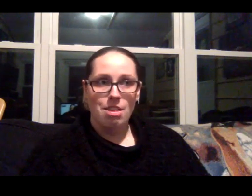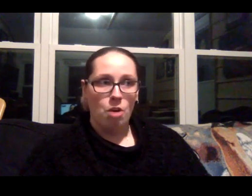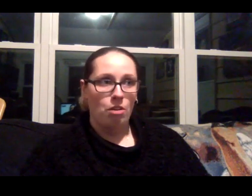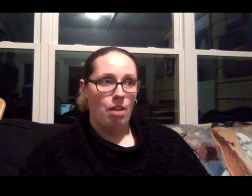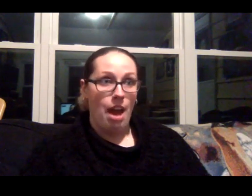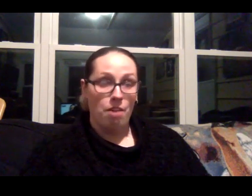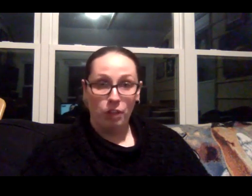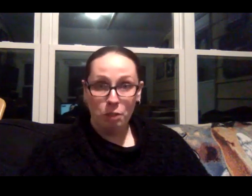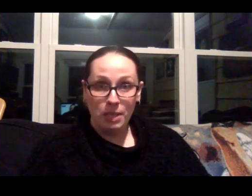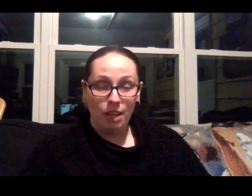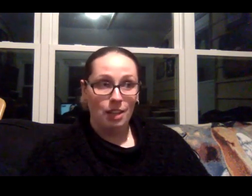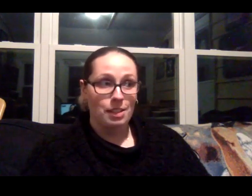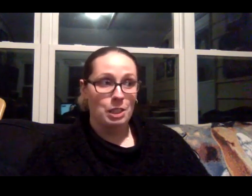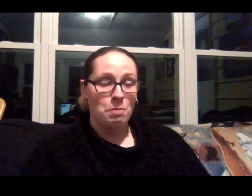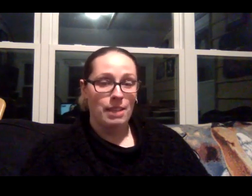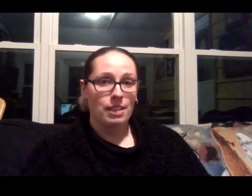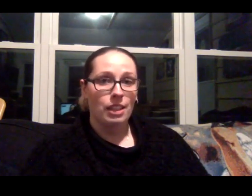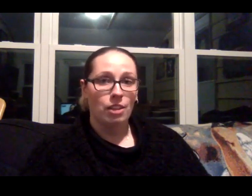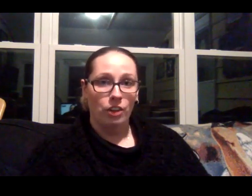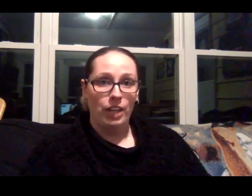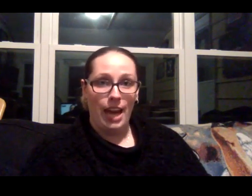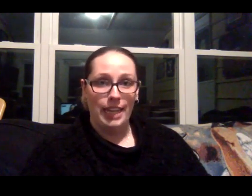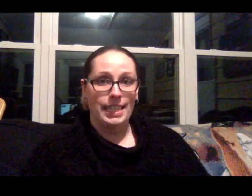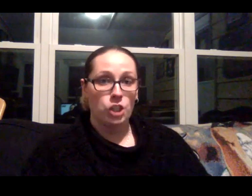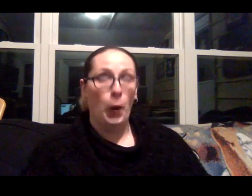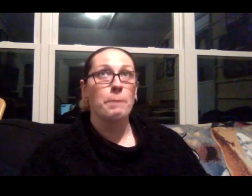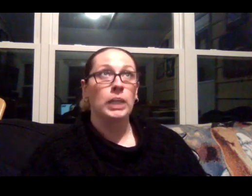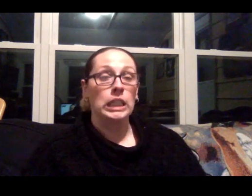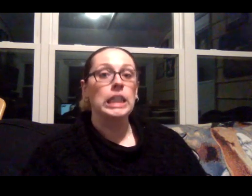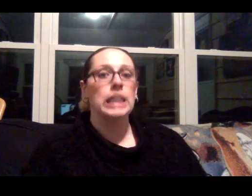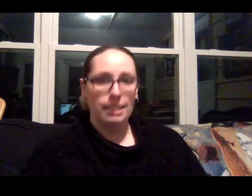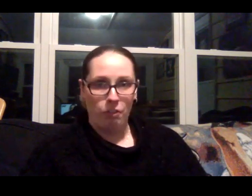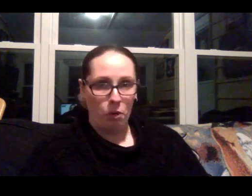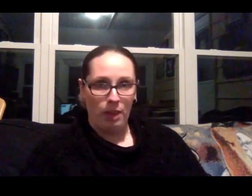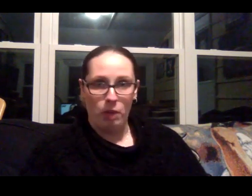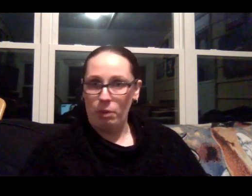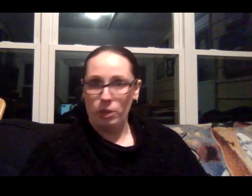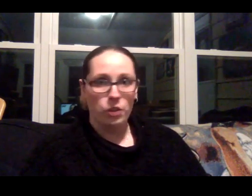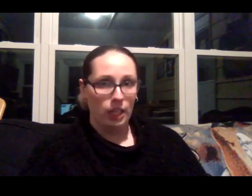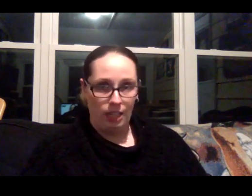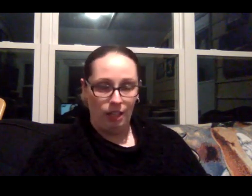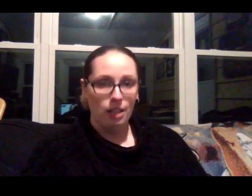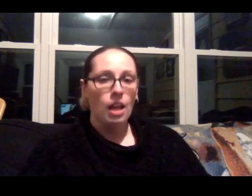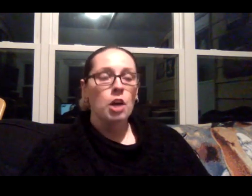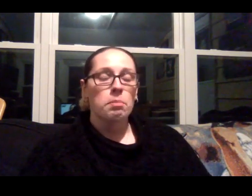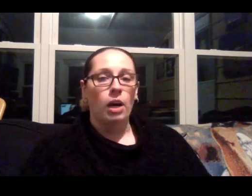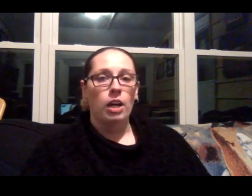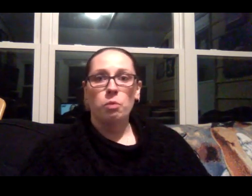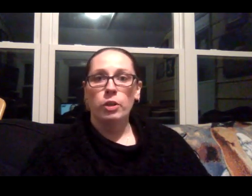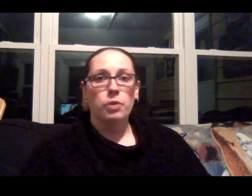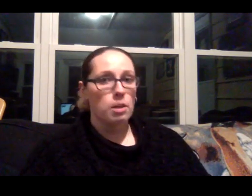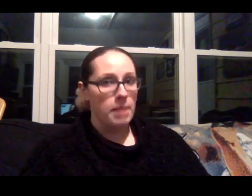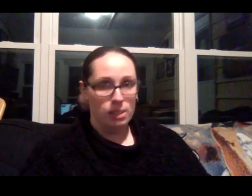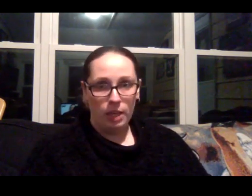than ever because it's basically learning how to teach a completely different way that we weren't trained in. But